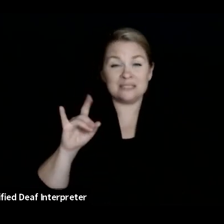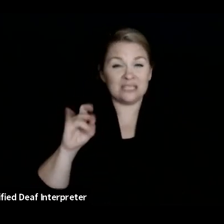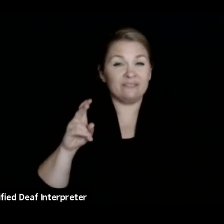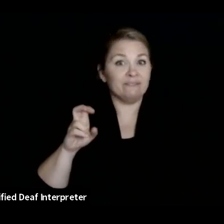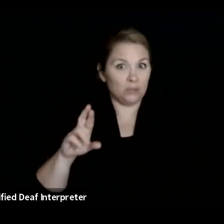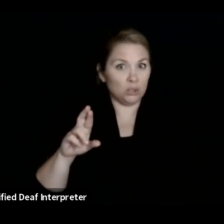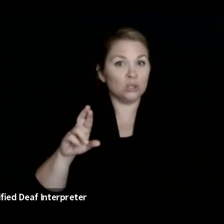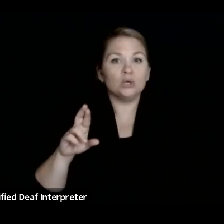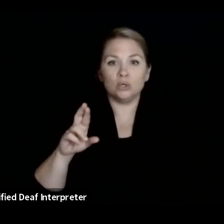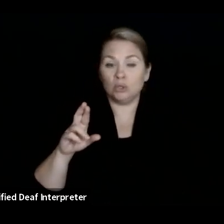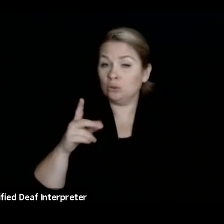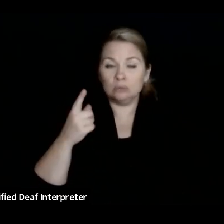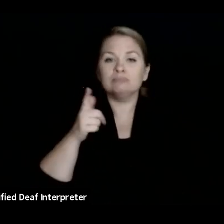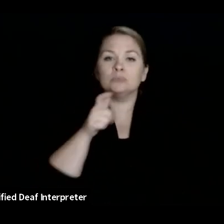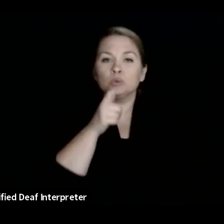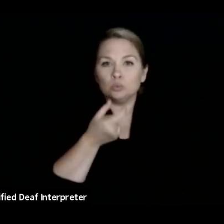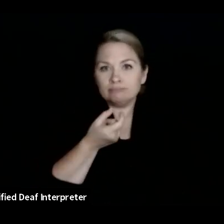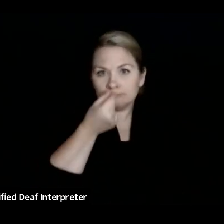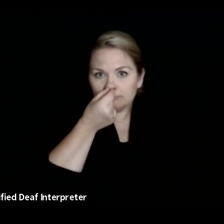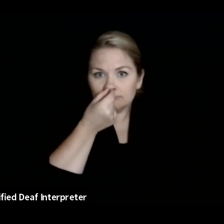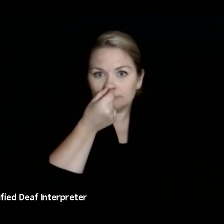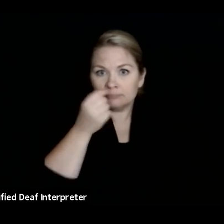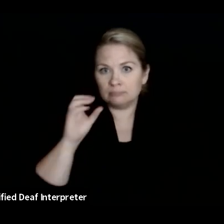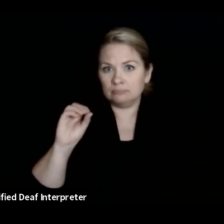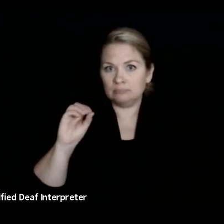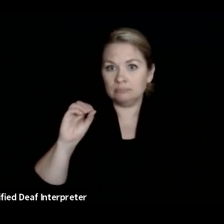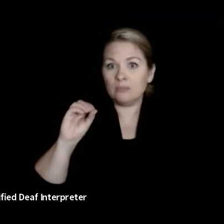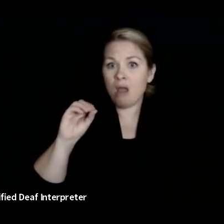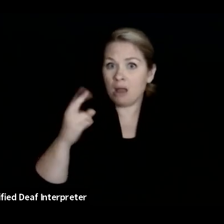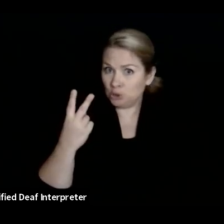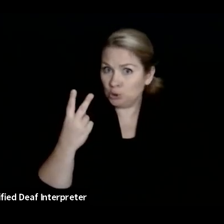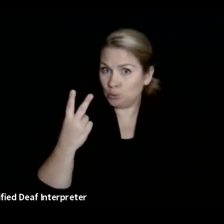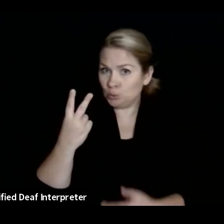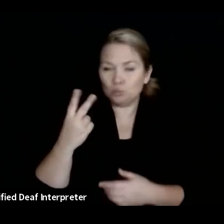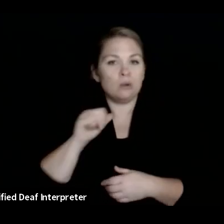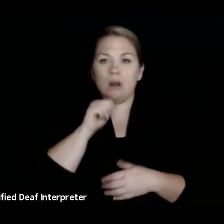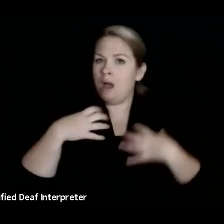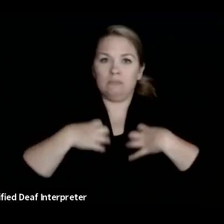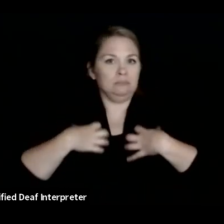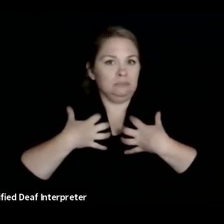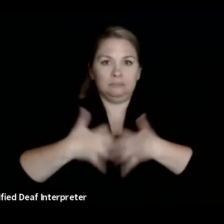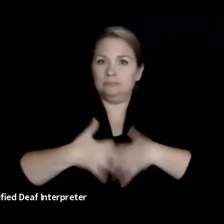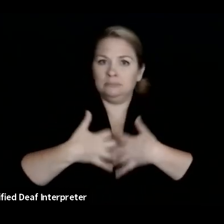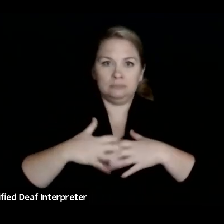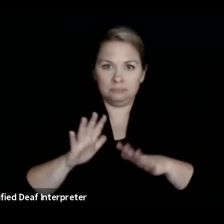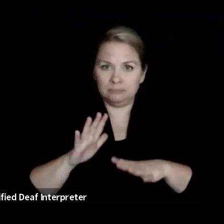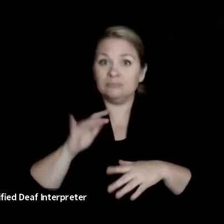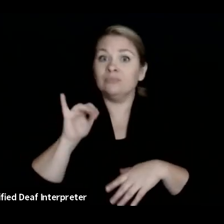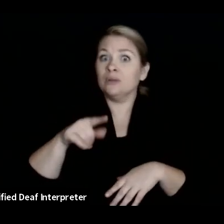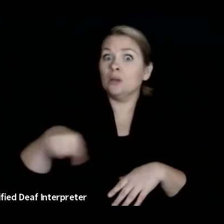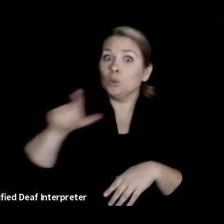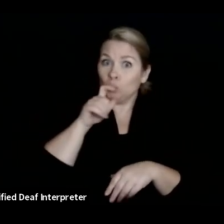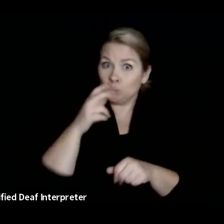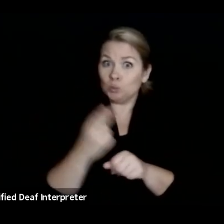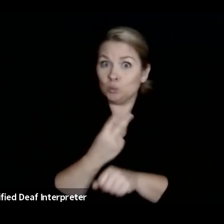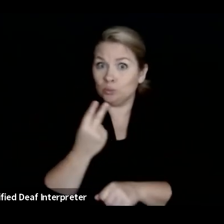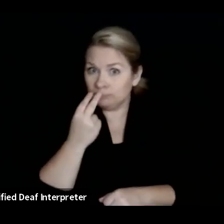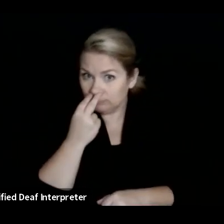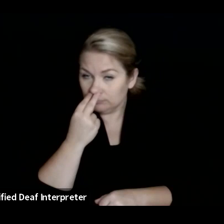And Minnesota, just so you know, has received 99 cases since July 10th, on top of the total of